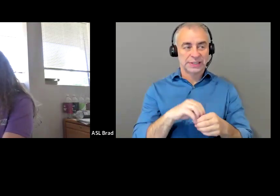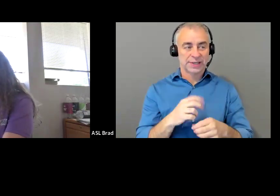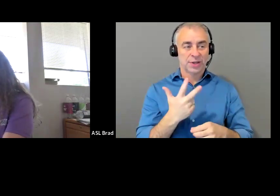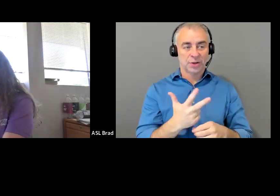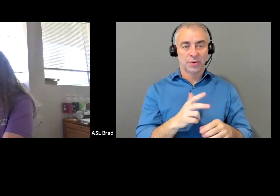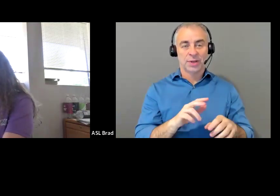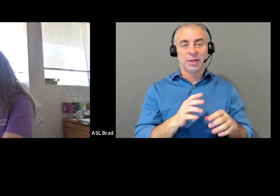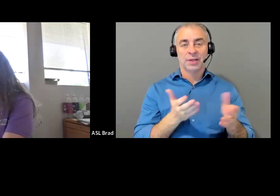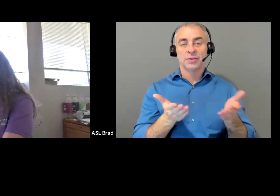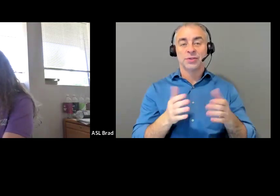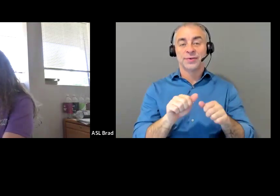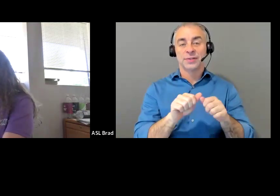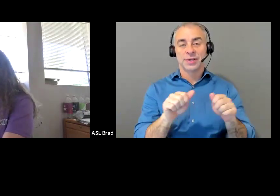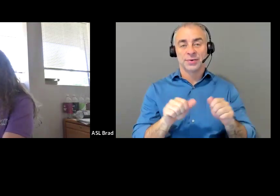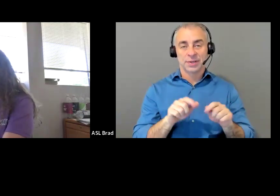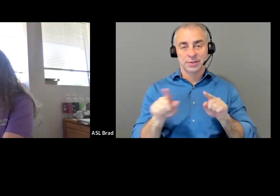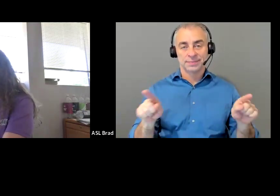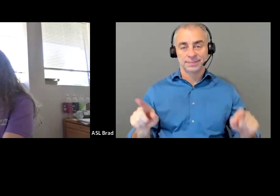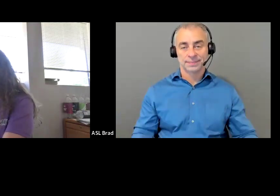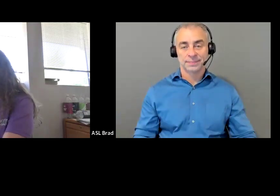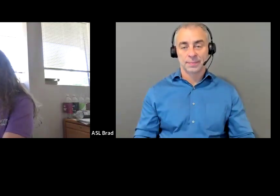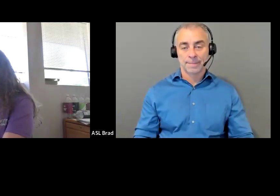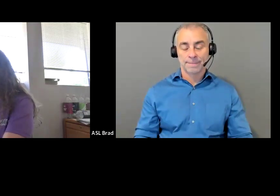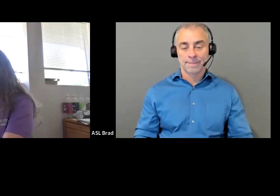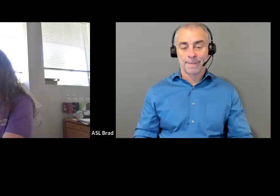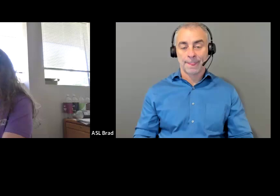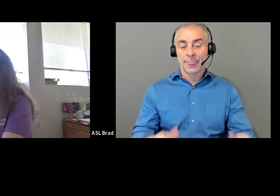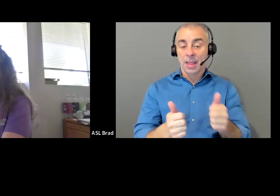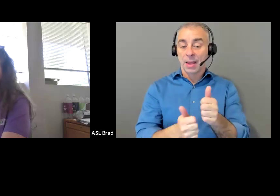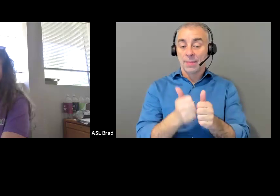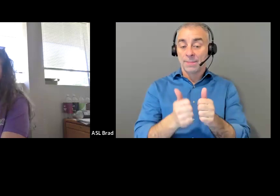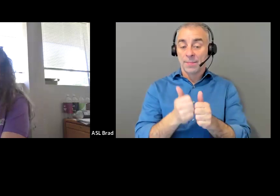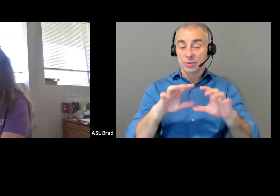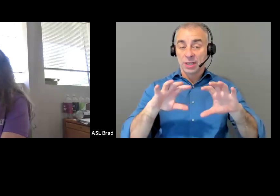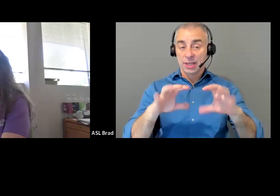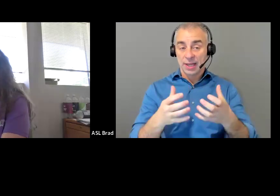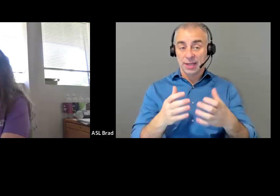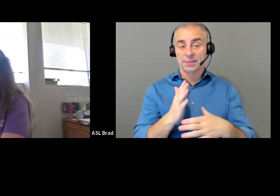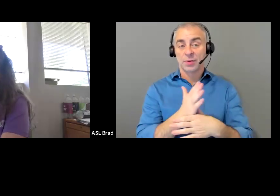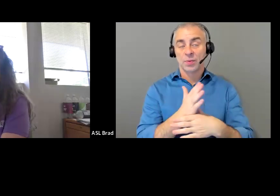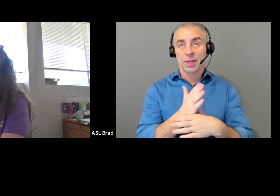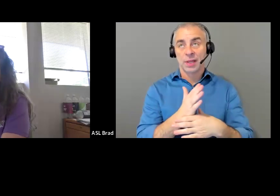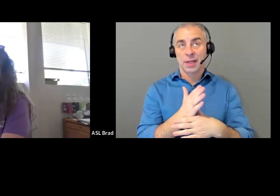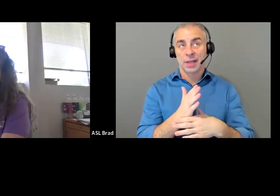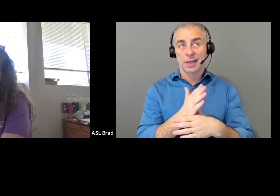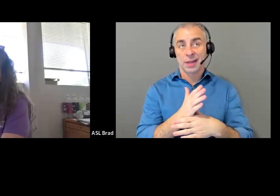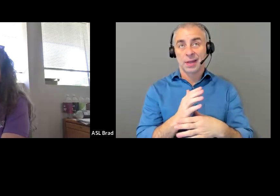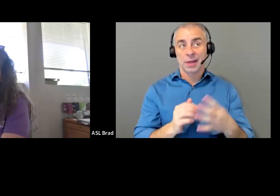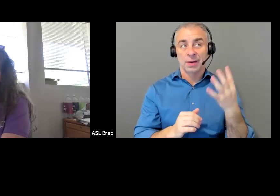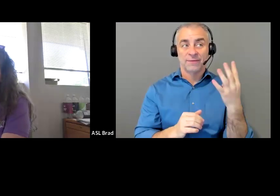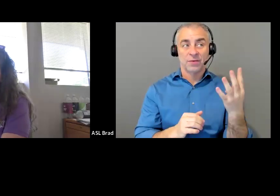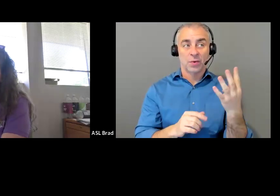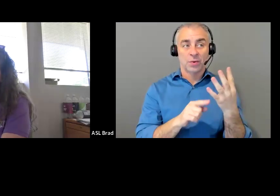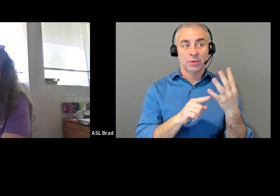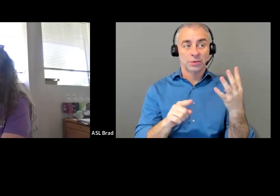service areas. Generally, most classrooms are anywhere between 4 to